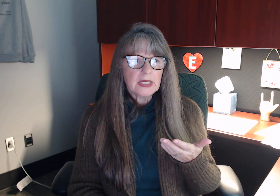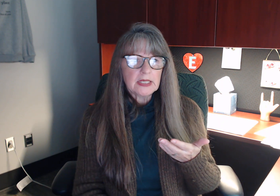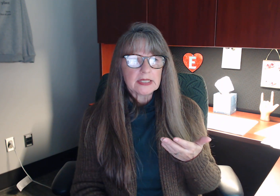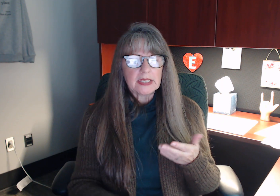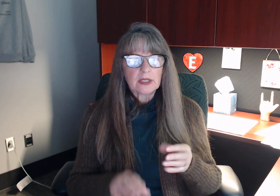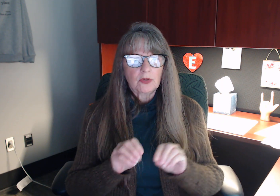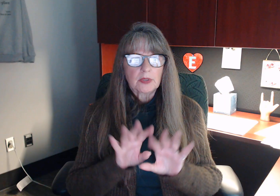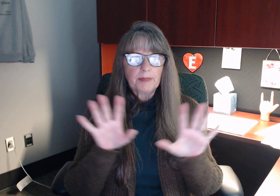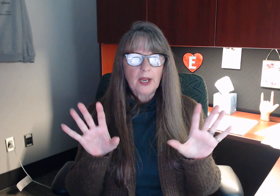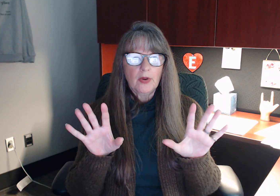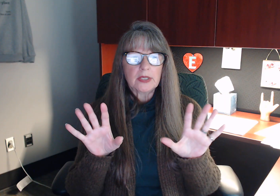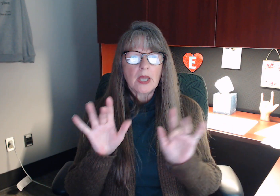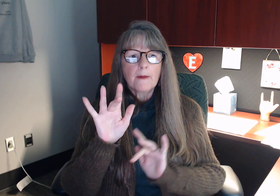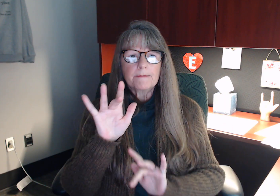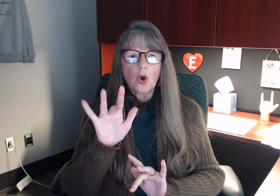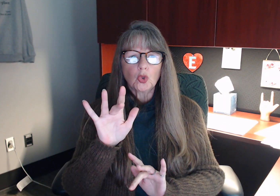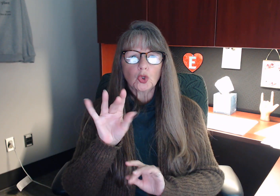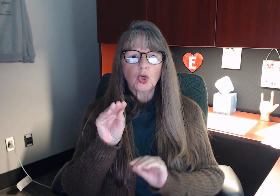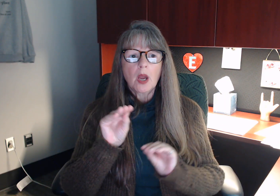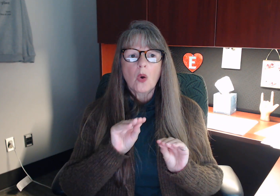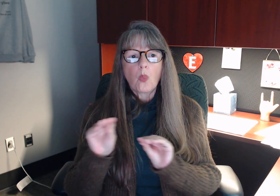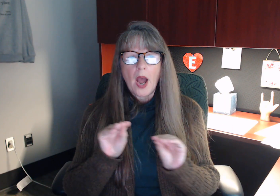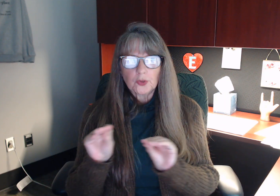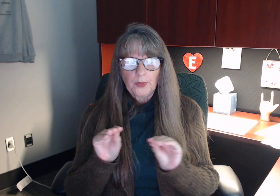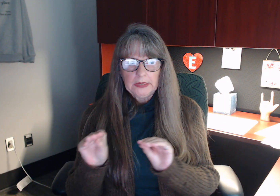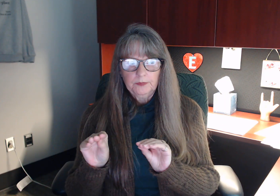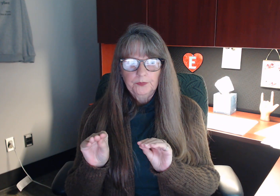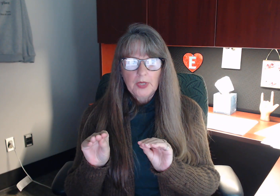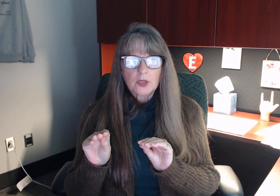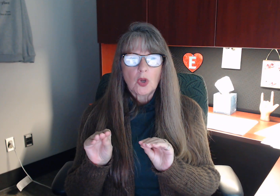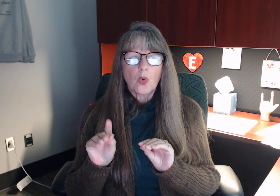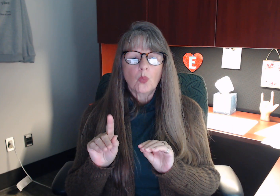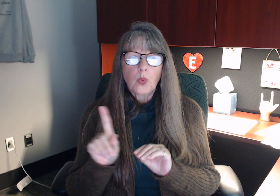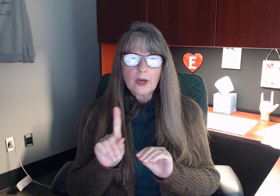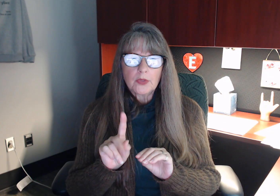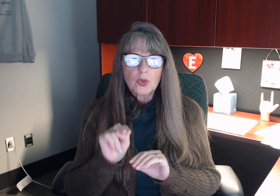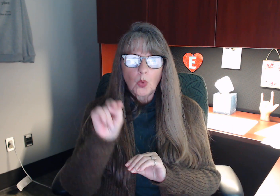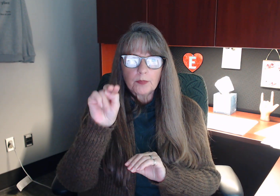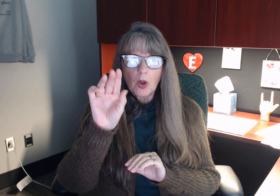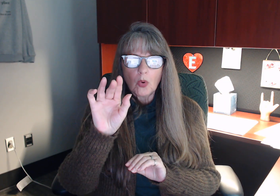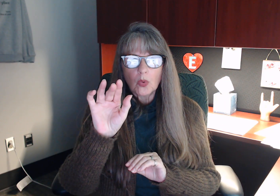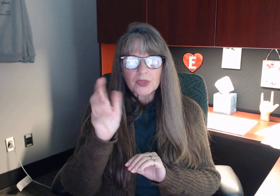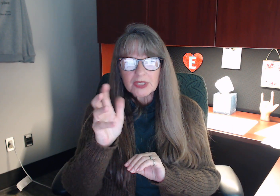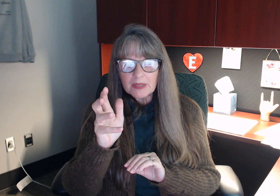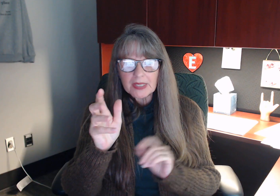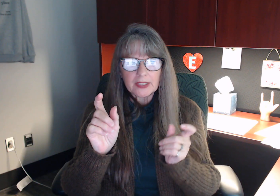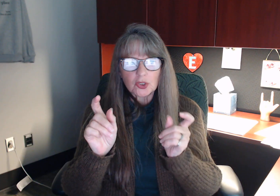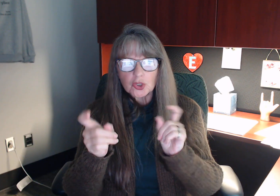it says that there's apparent polar wandering. So where the North Pole seems like it's